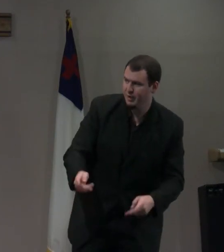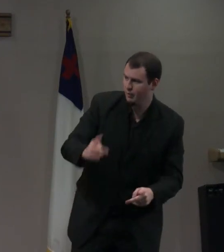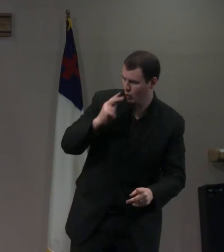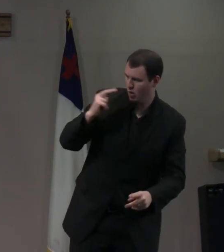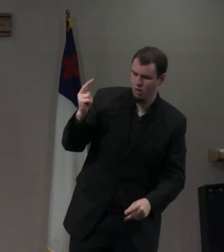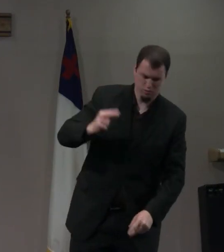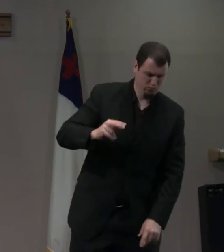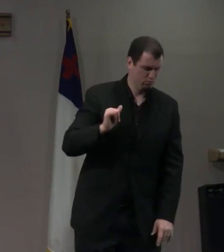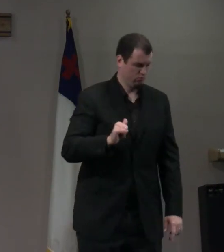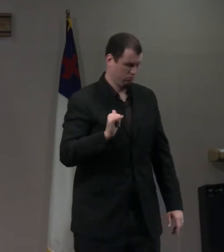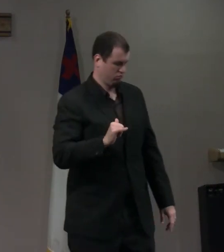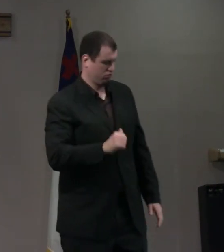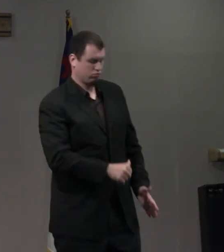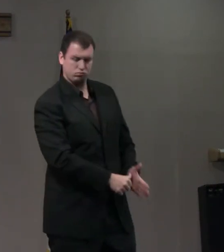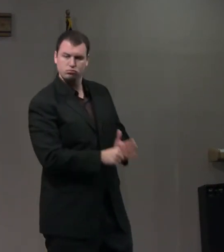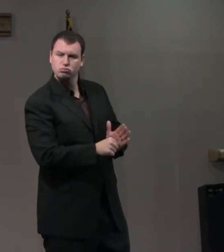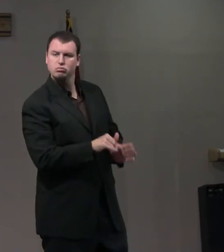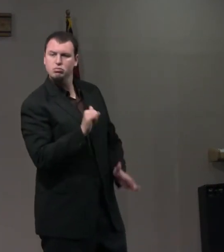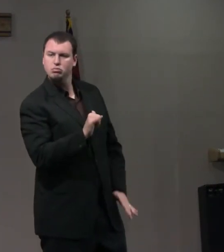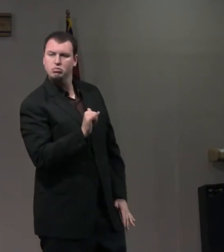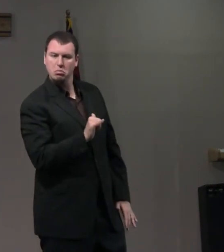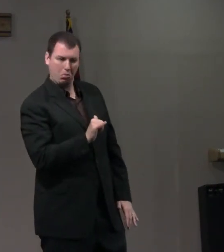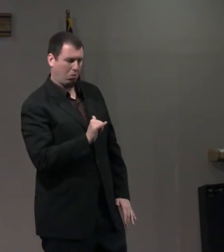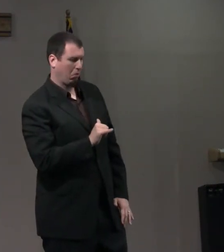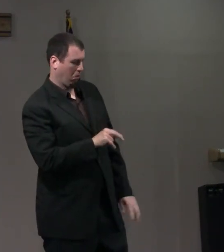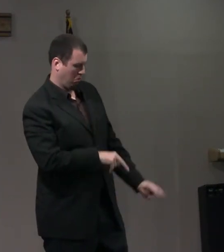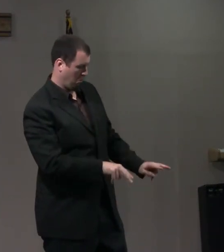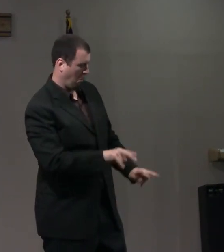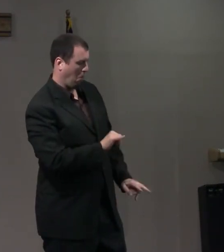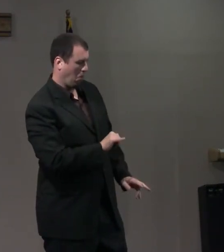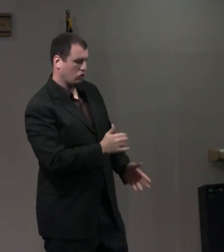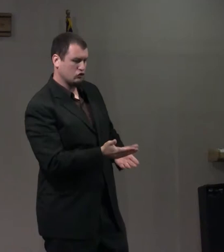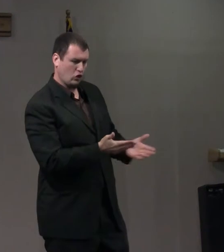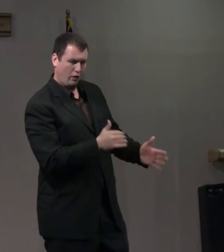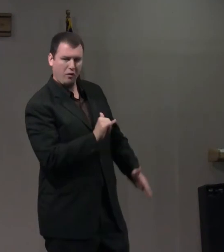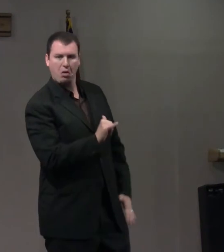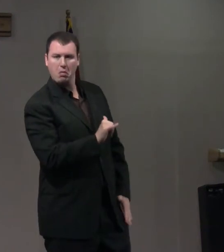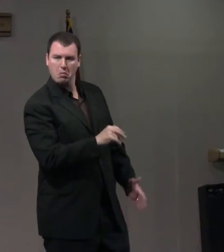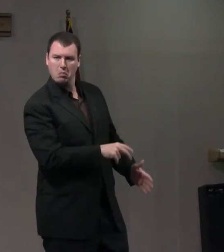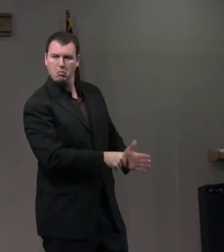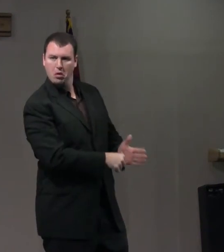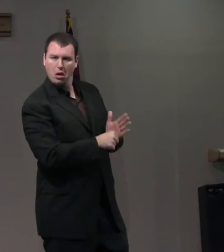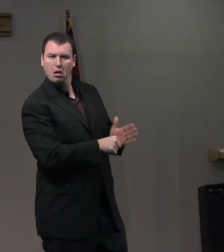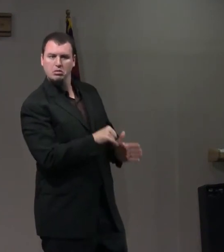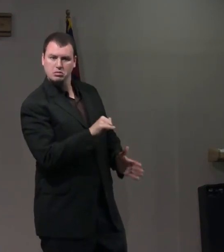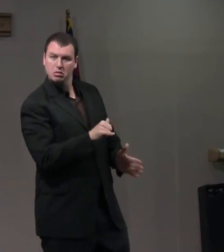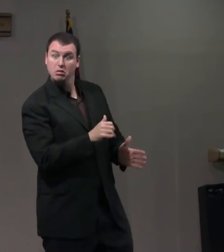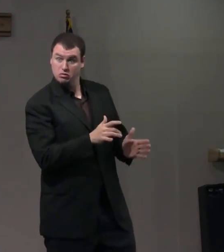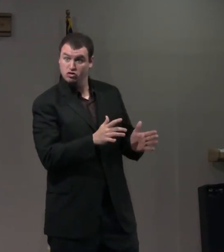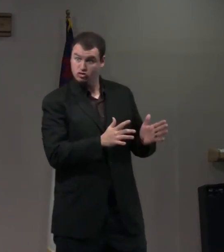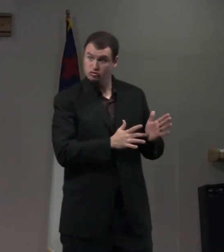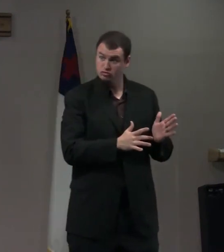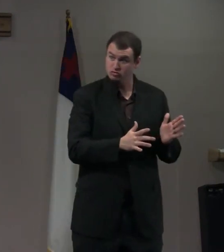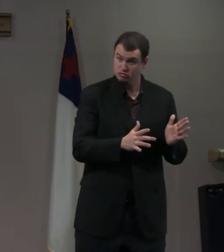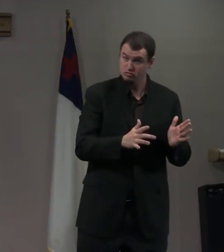And if people see that you are a good servant, and they're impressed with you as a